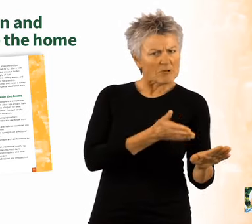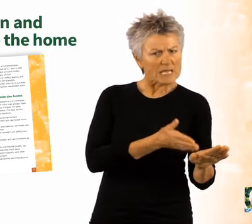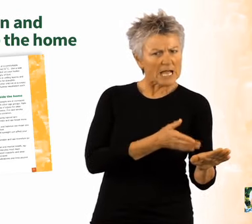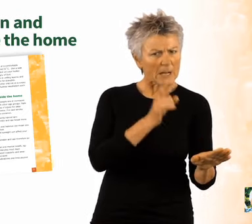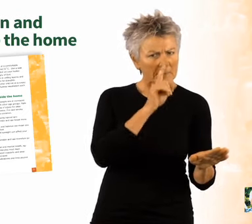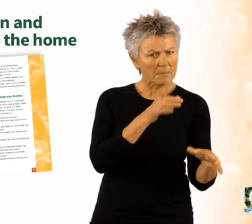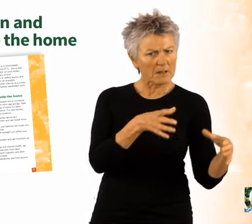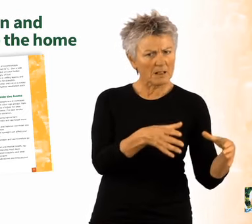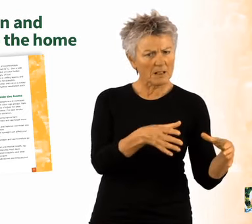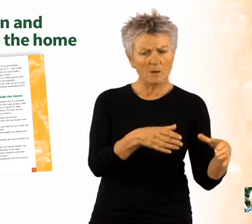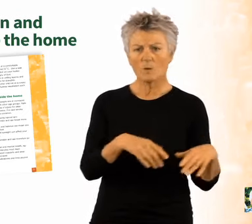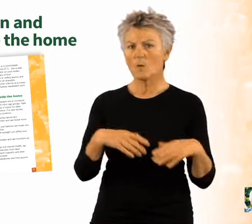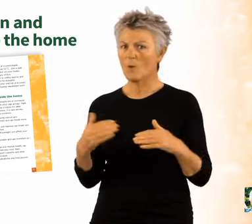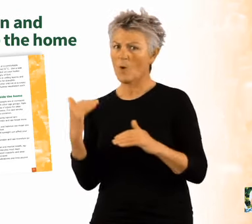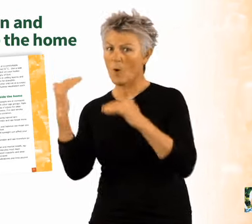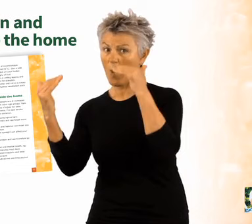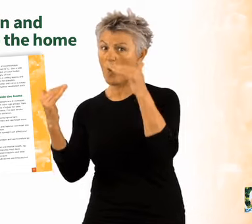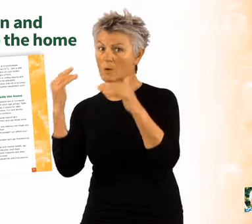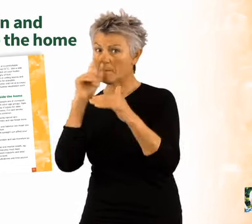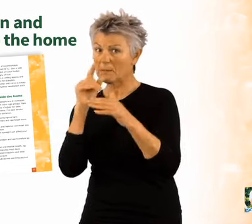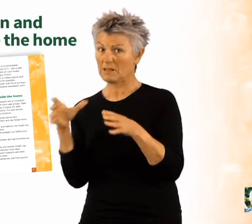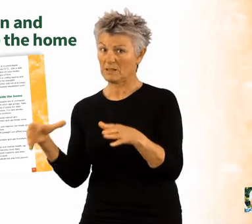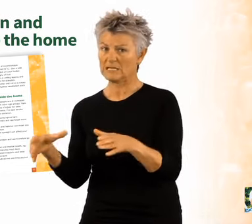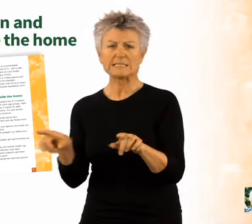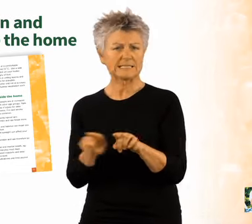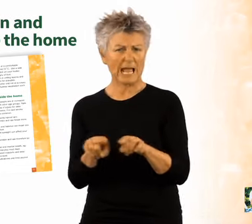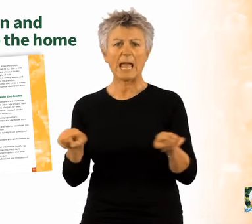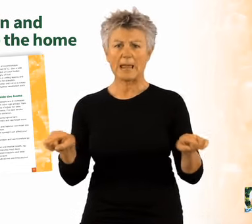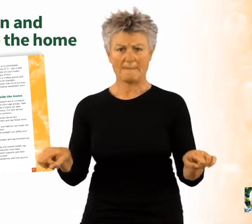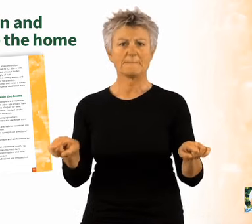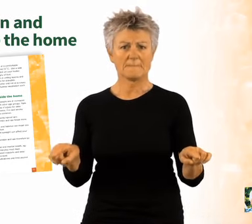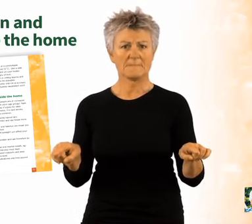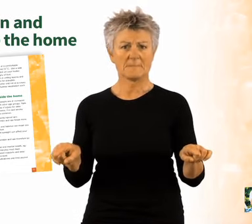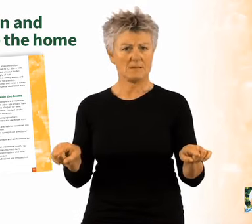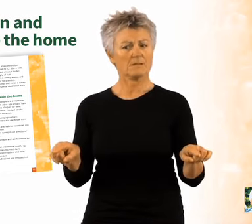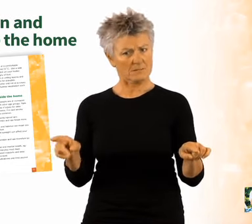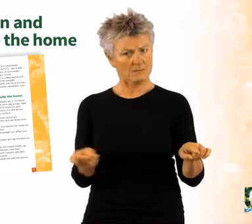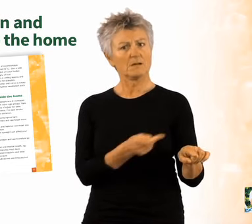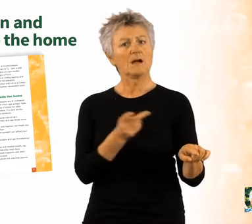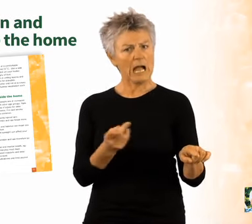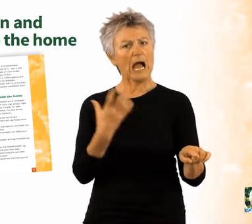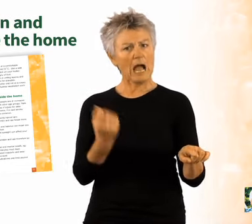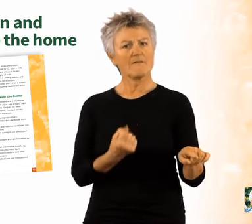Like the very young, older people are at increased risk of injury compared with other age groups.